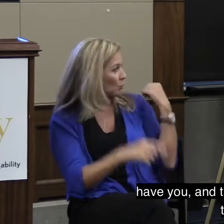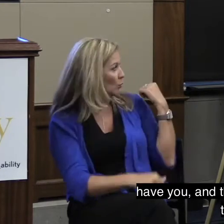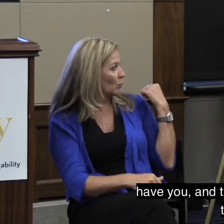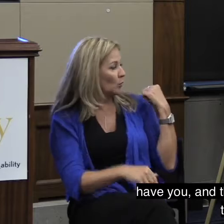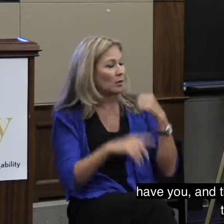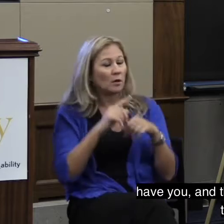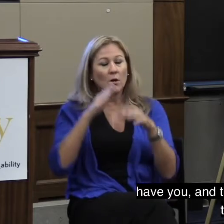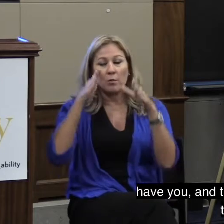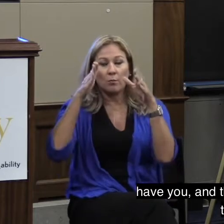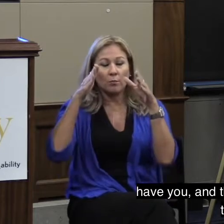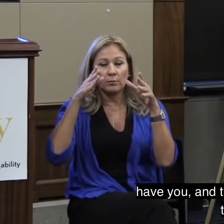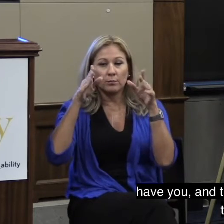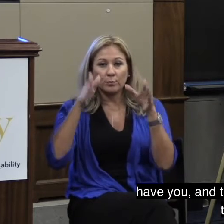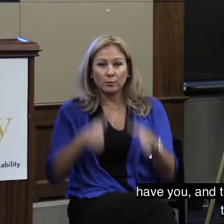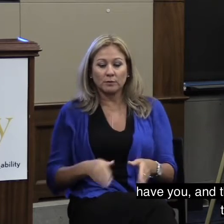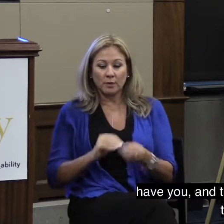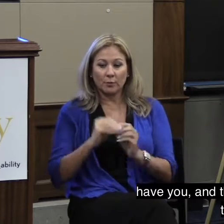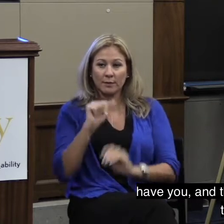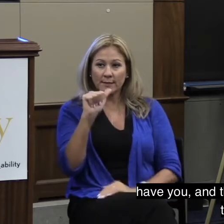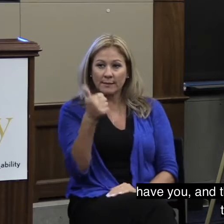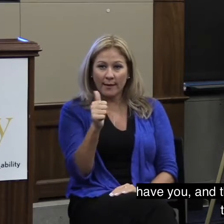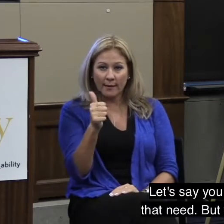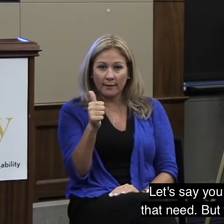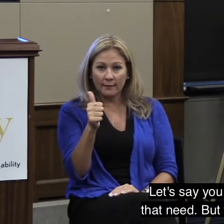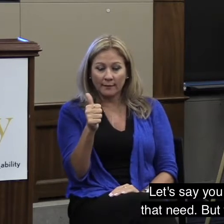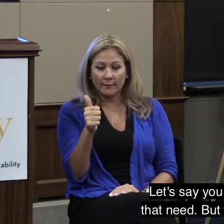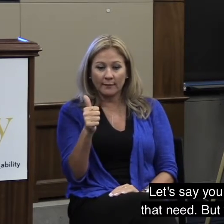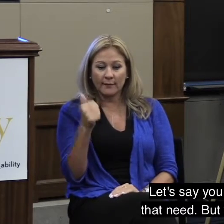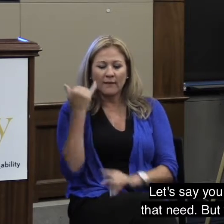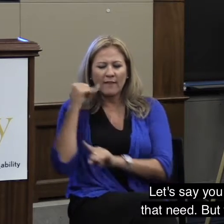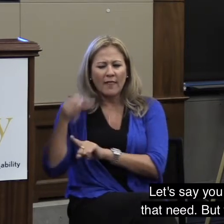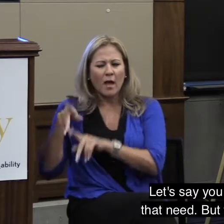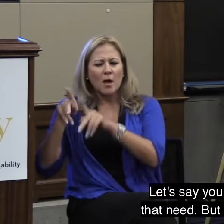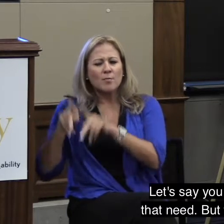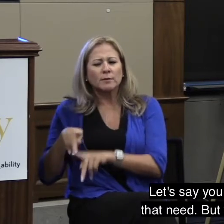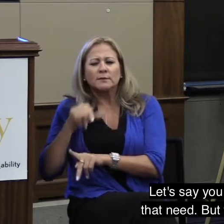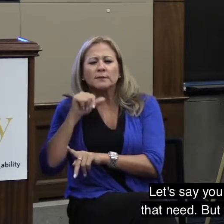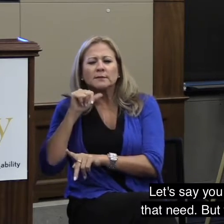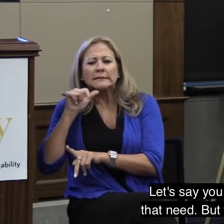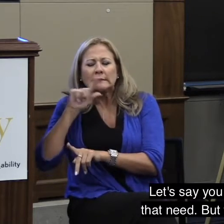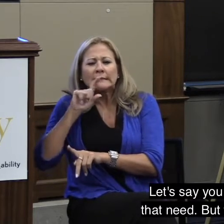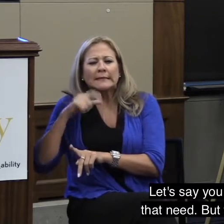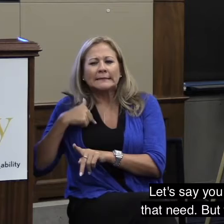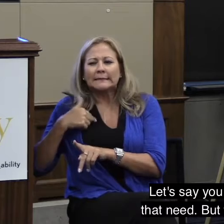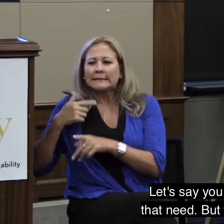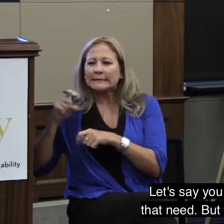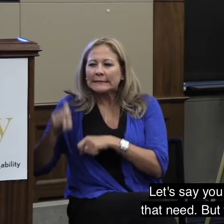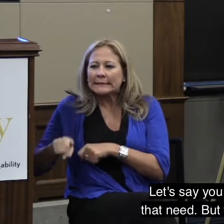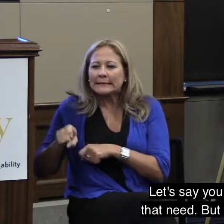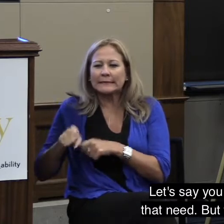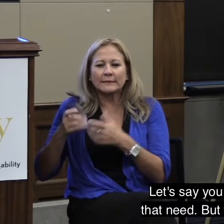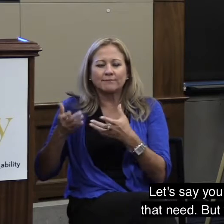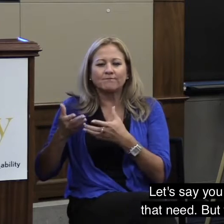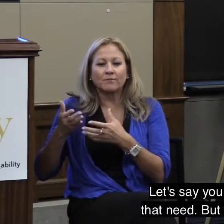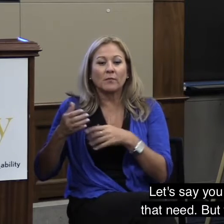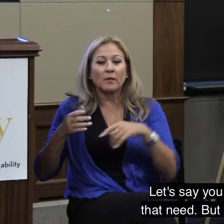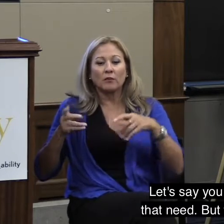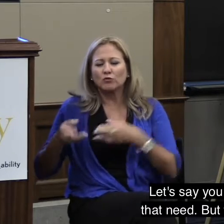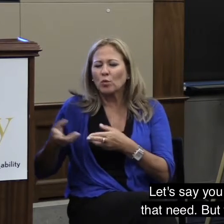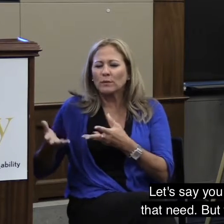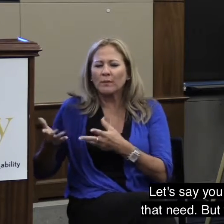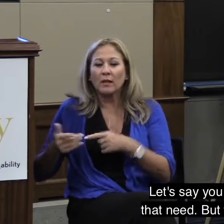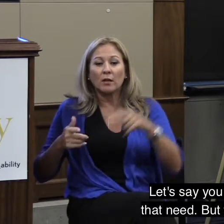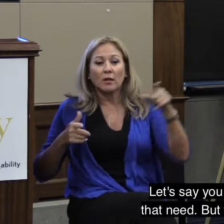number 10 that has a need. And let's say you are not directly able to meet that need, but you know that person number